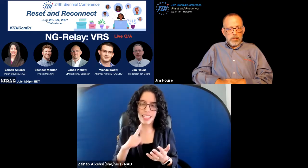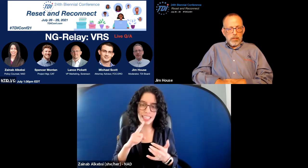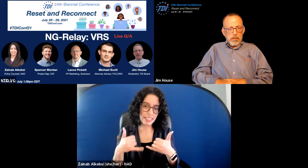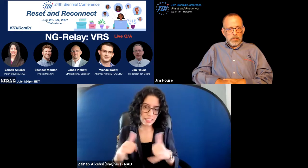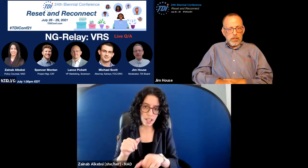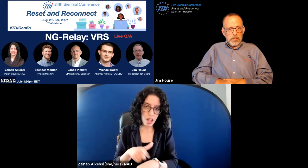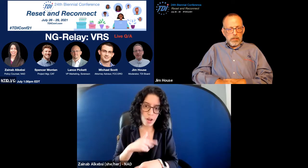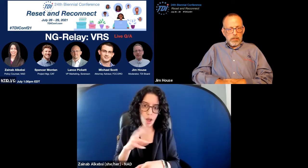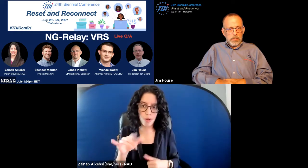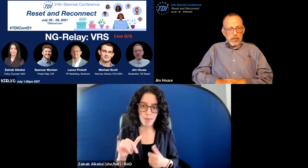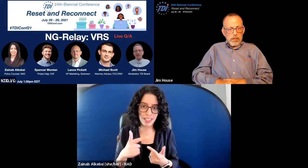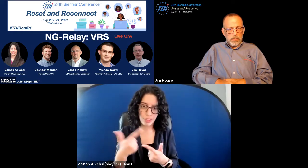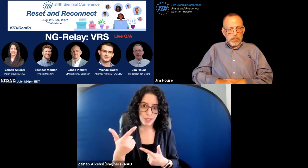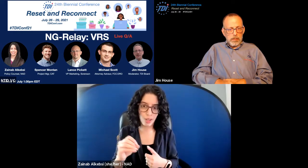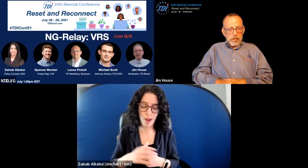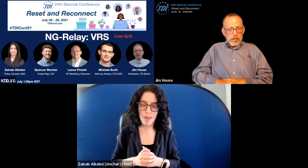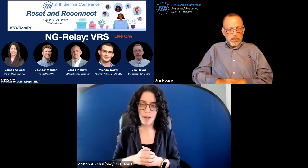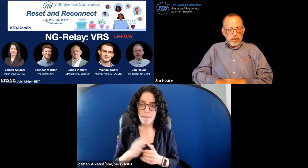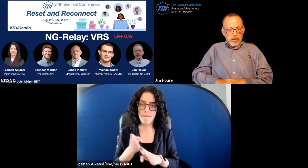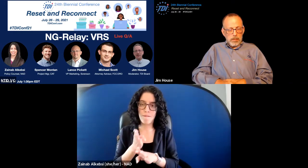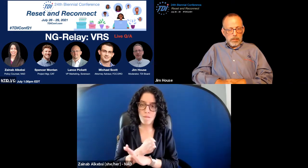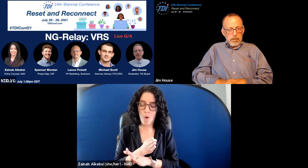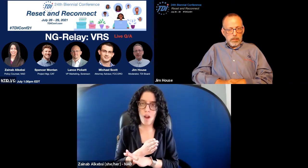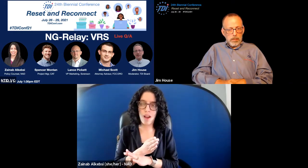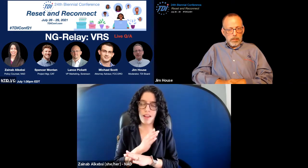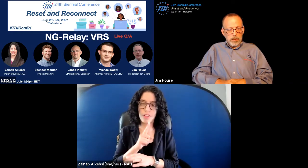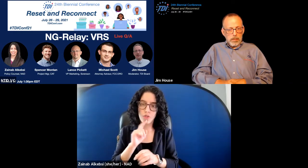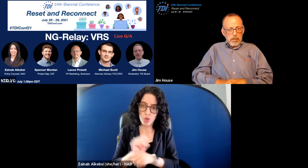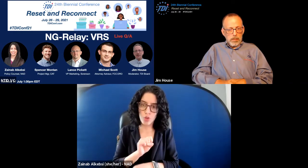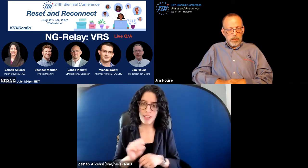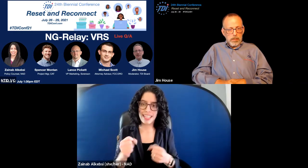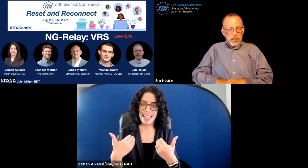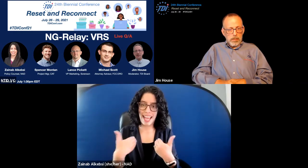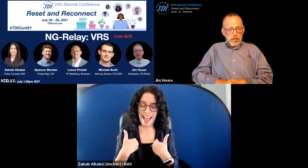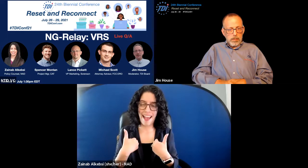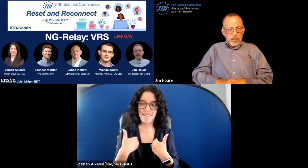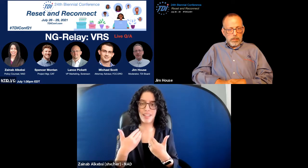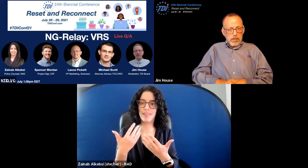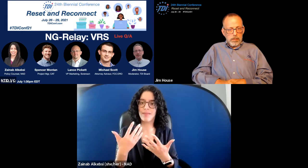we still have to recognize that there is still a long way to go.